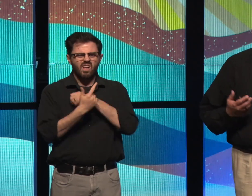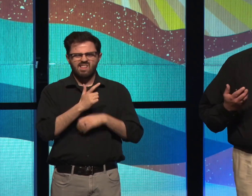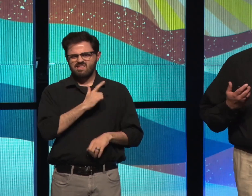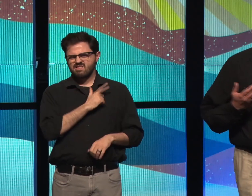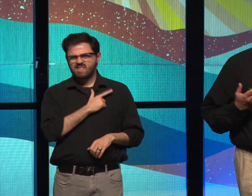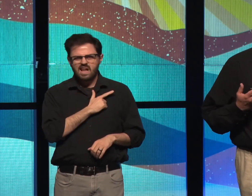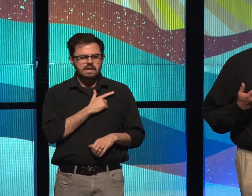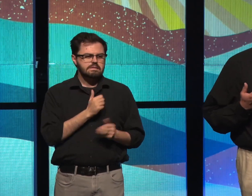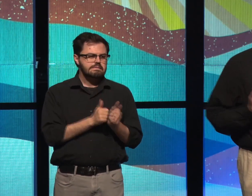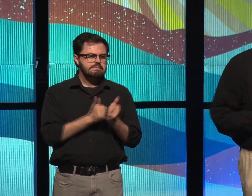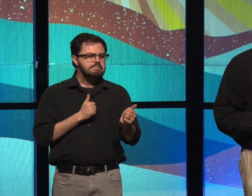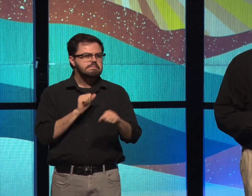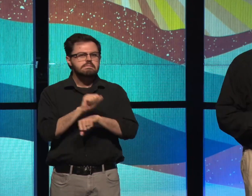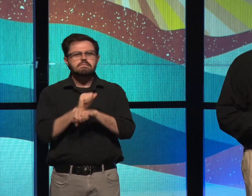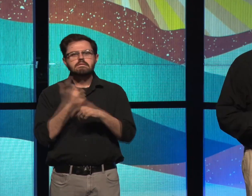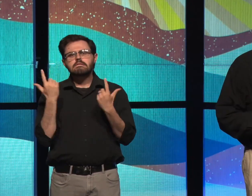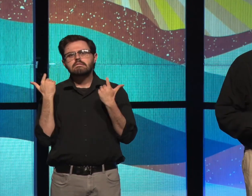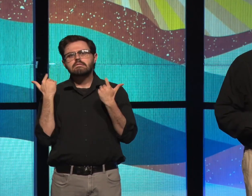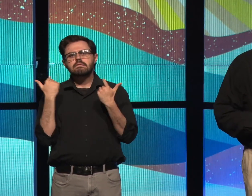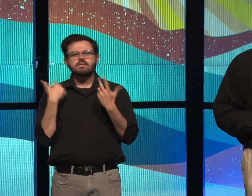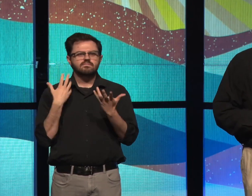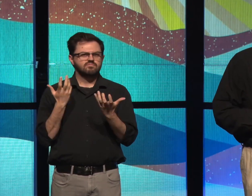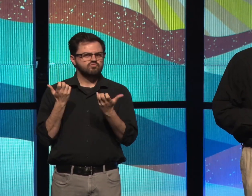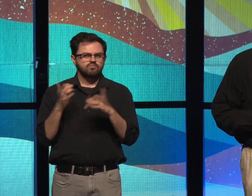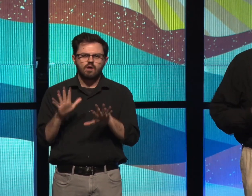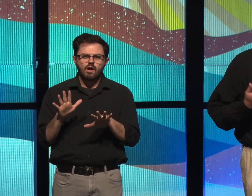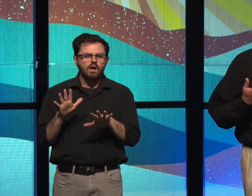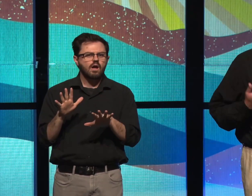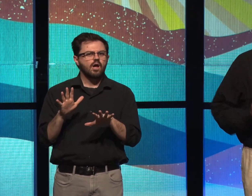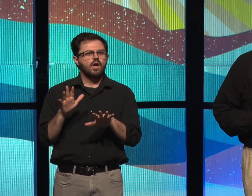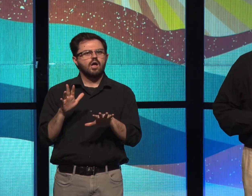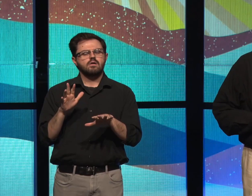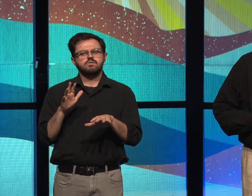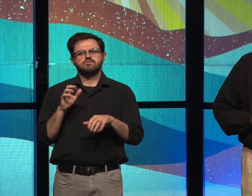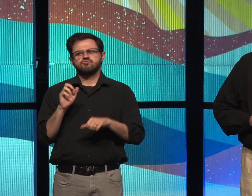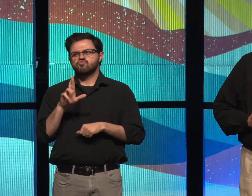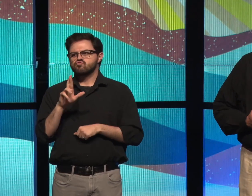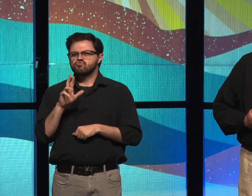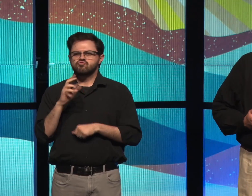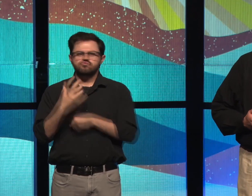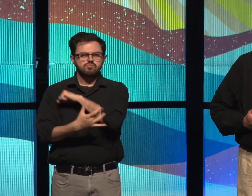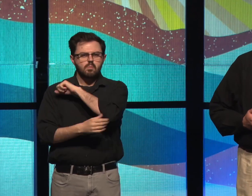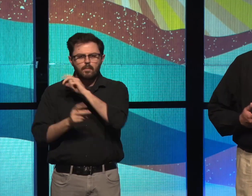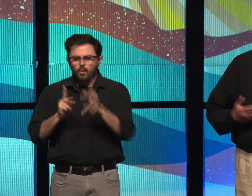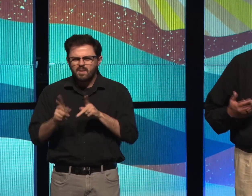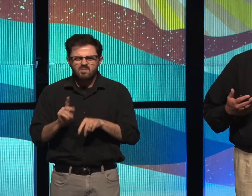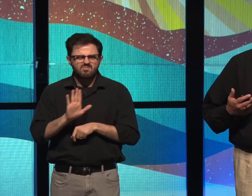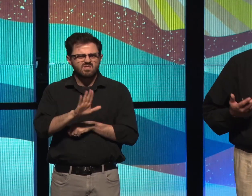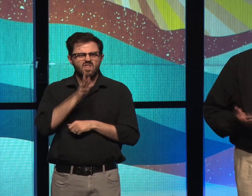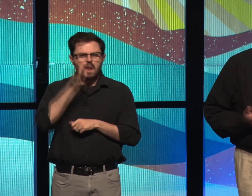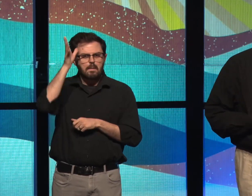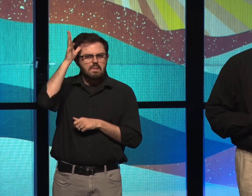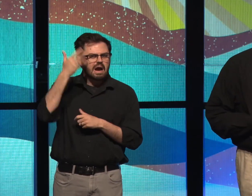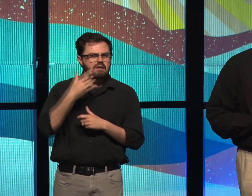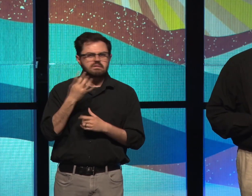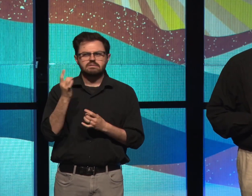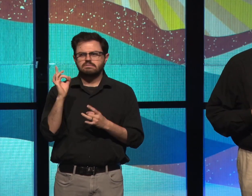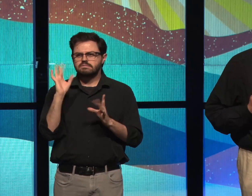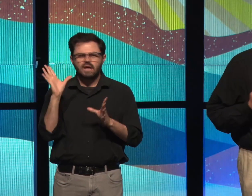day's work, or that poor people just had bad parents, or that